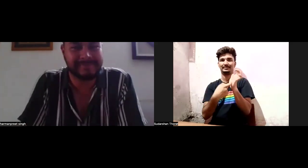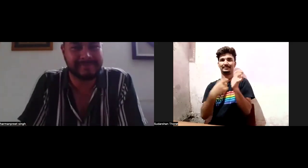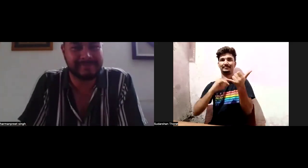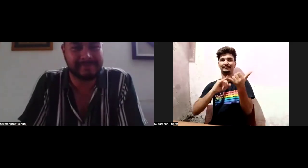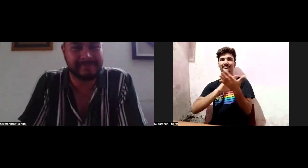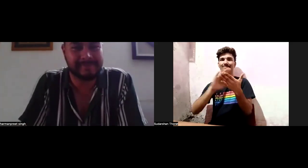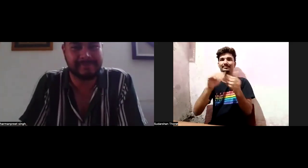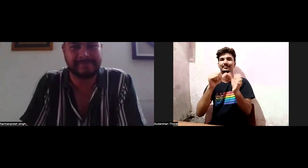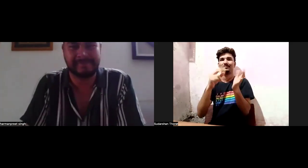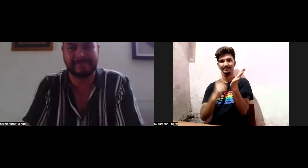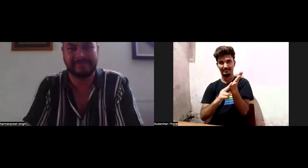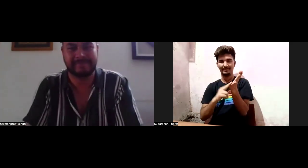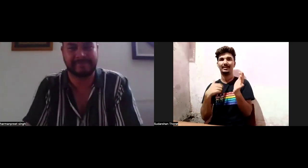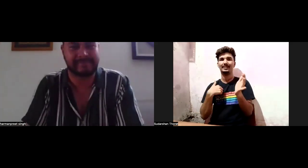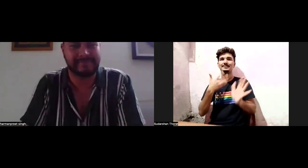is